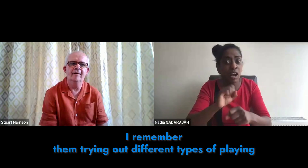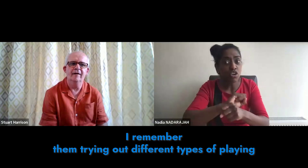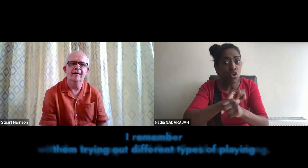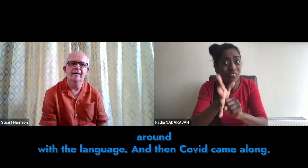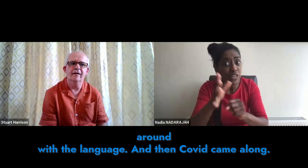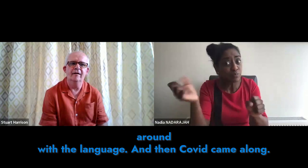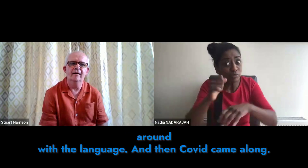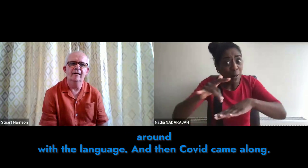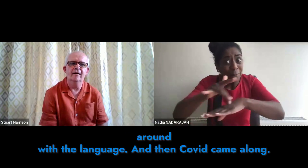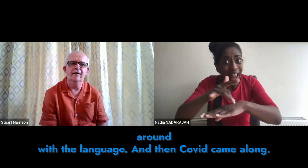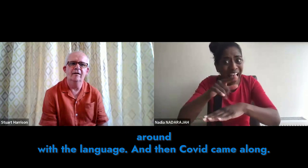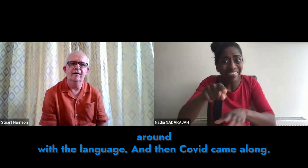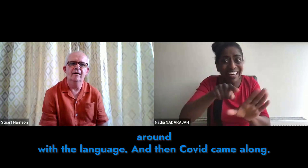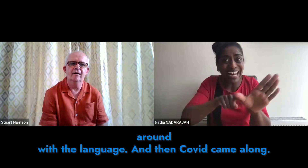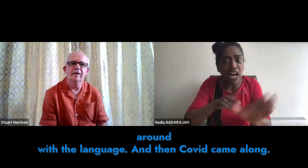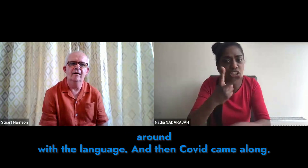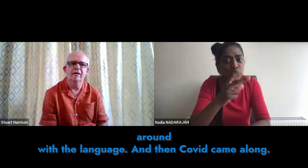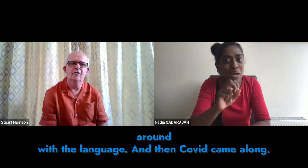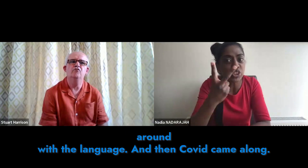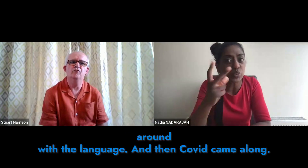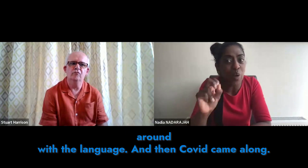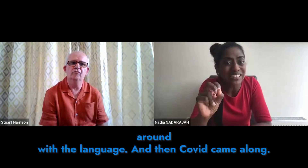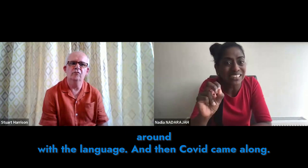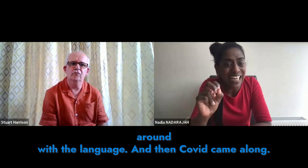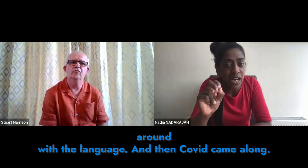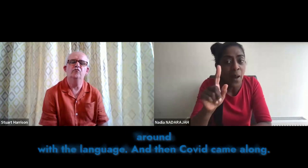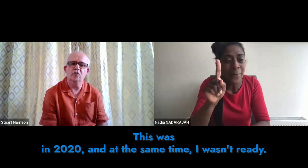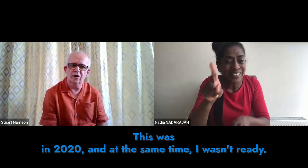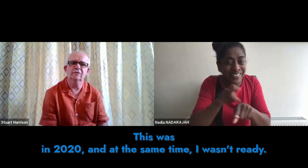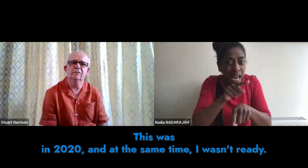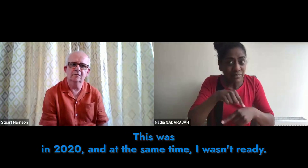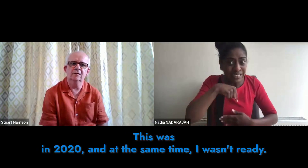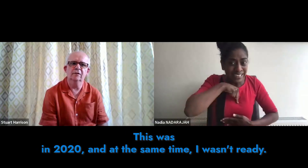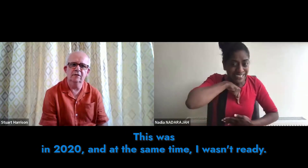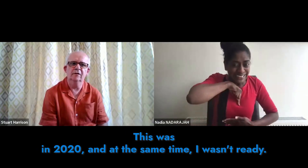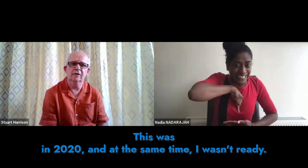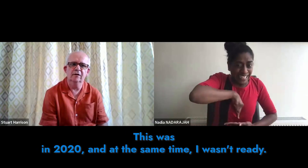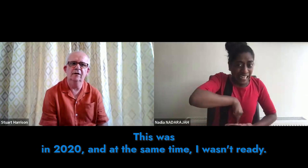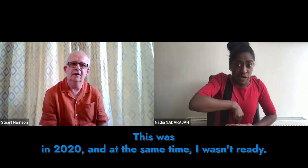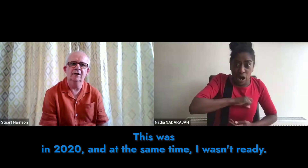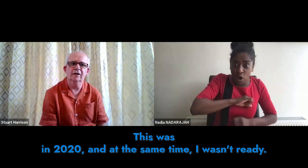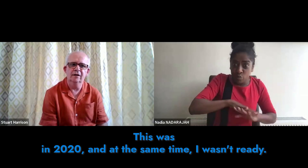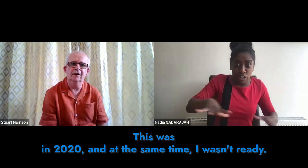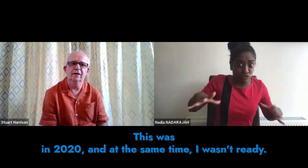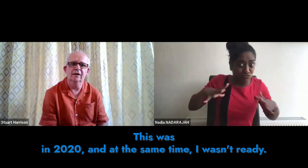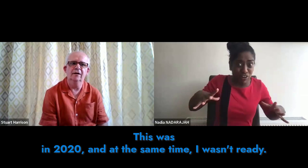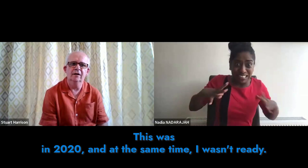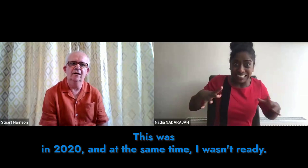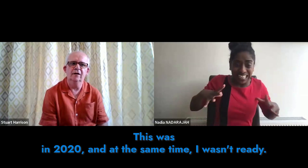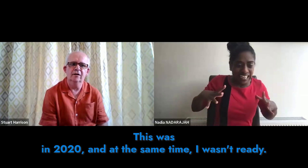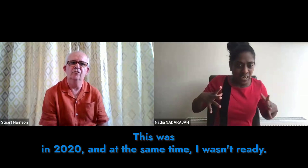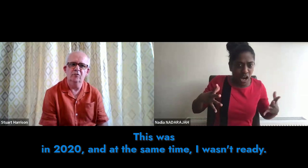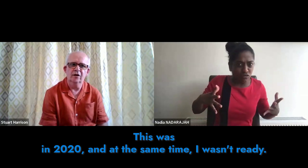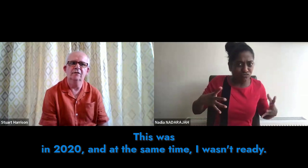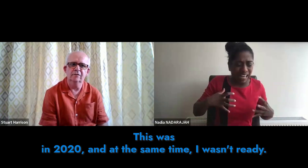of playing around with the language. And then COVID came along. This was in 2020.